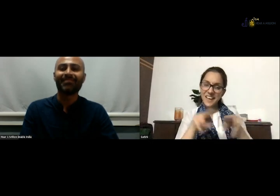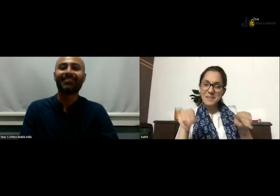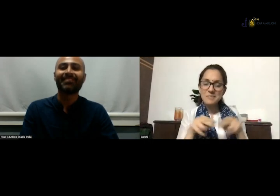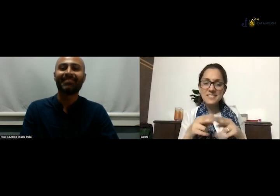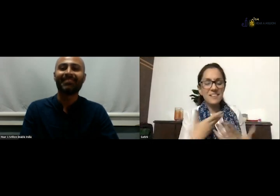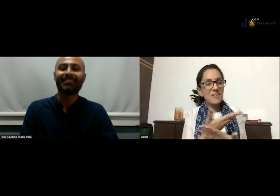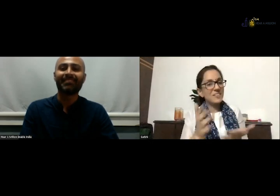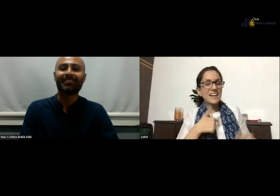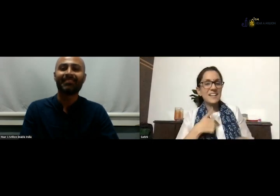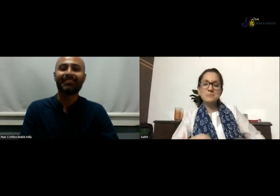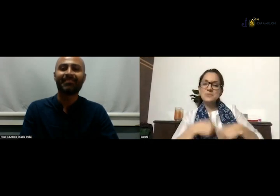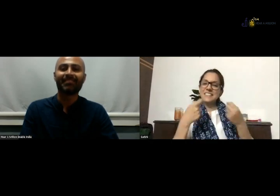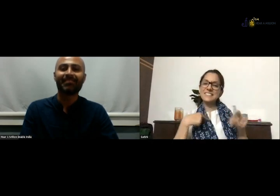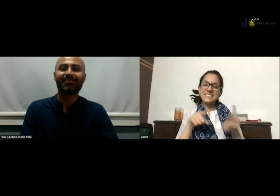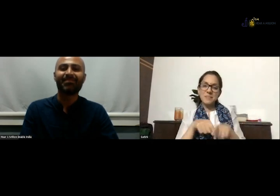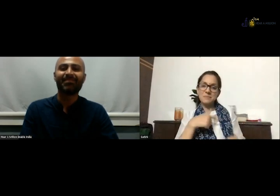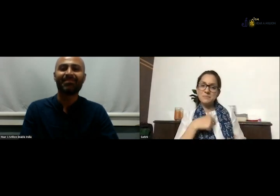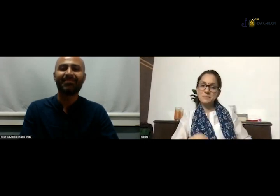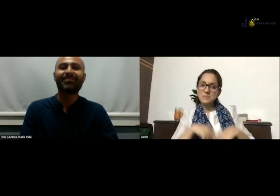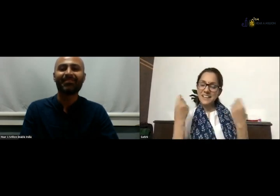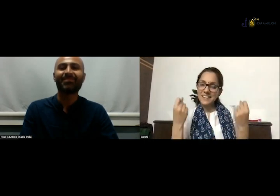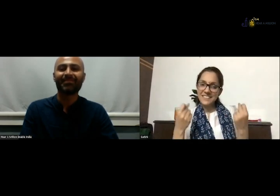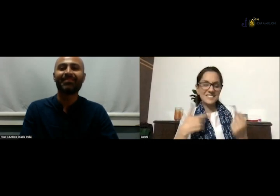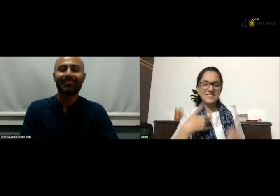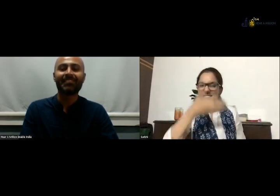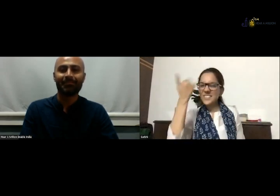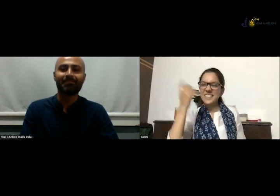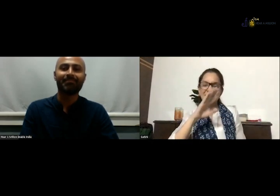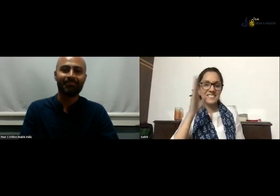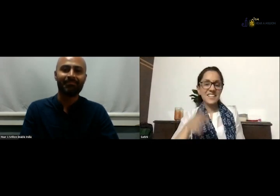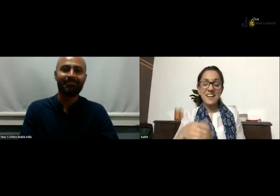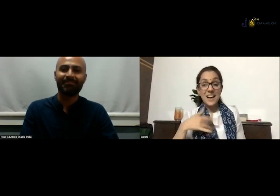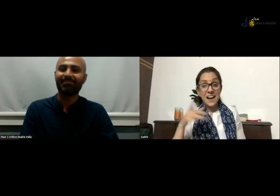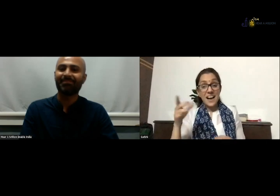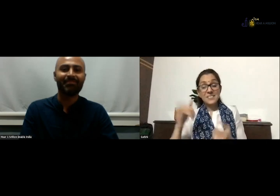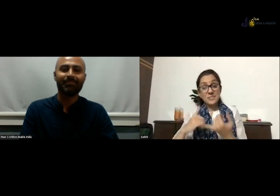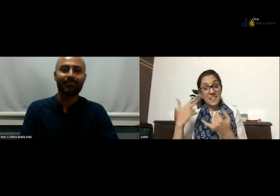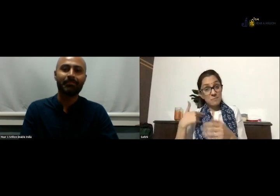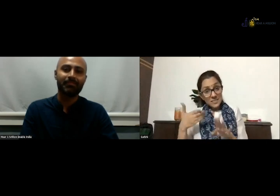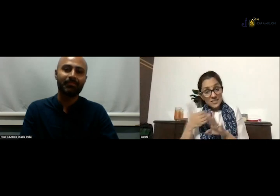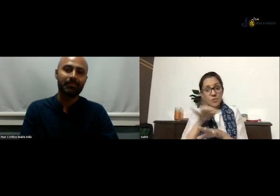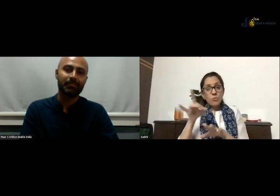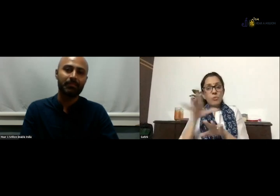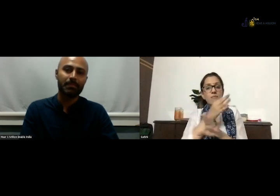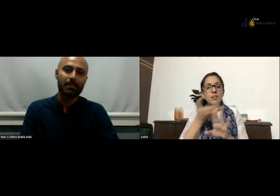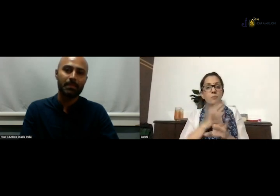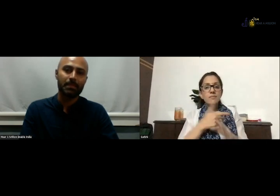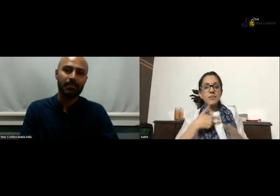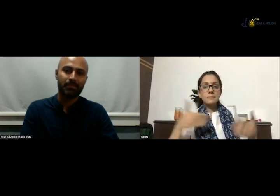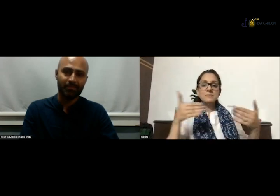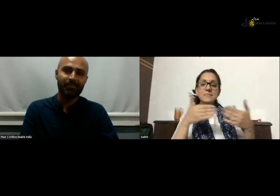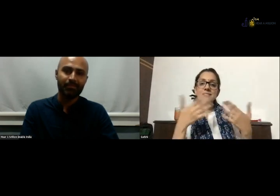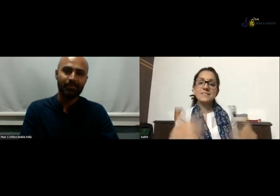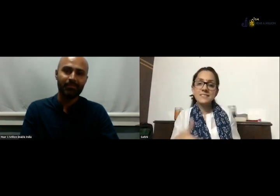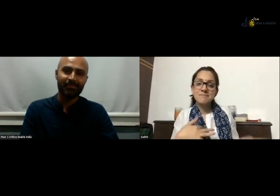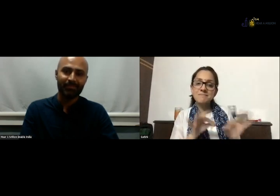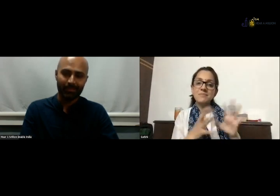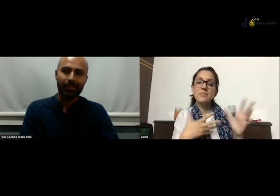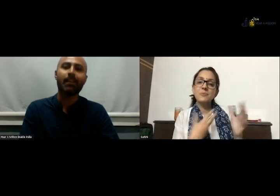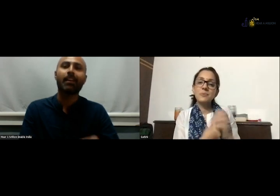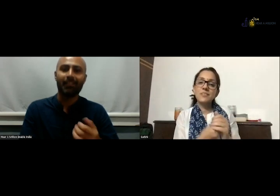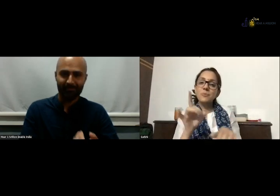gesture. I truly, it's very disheartening to know this reality. I will never believe that.